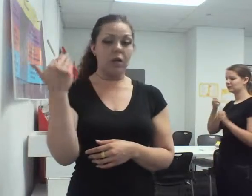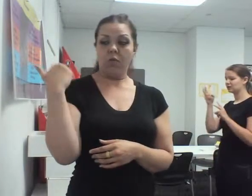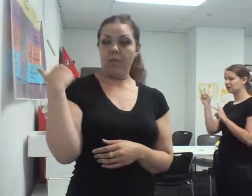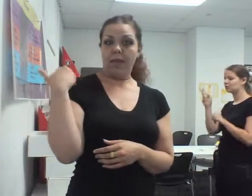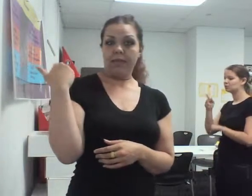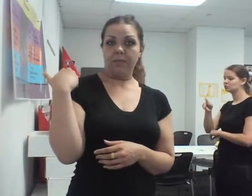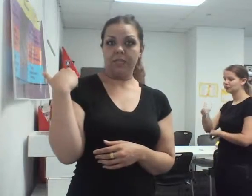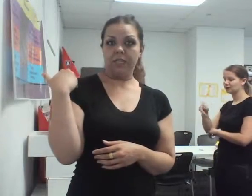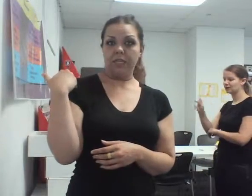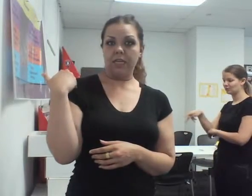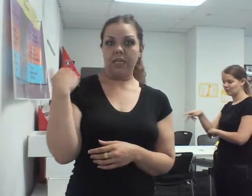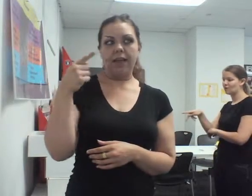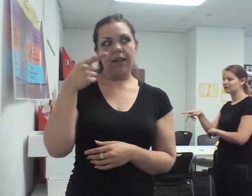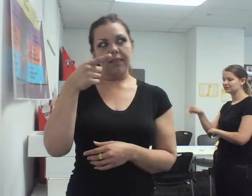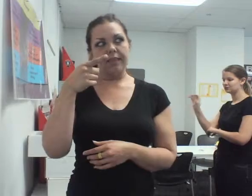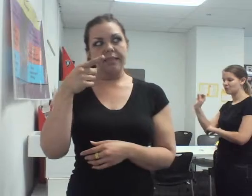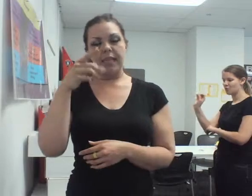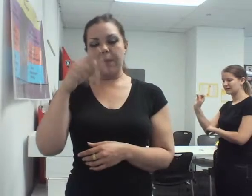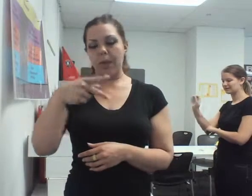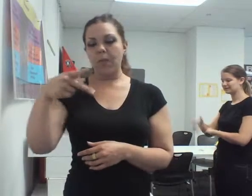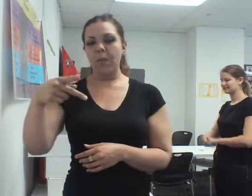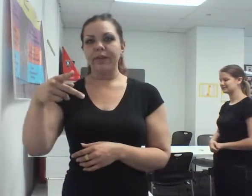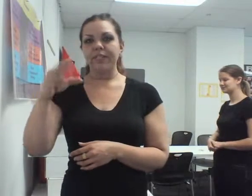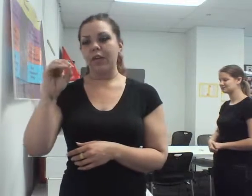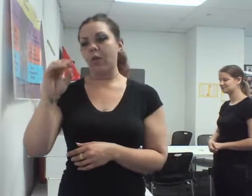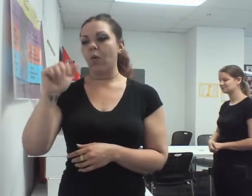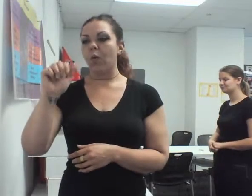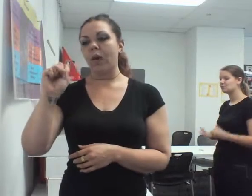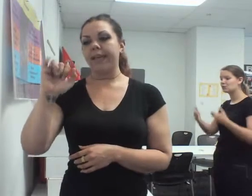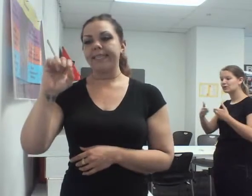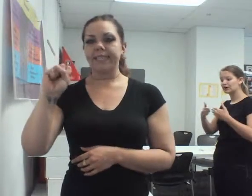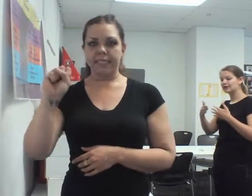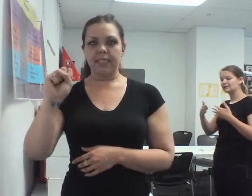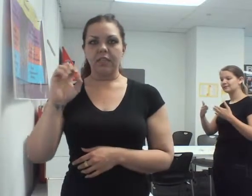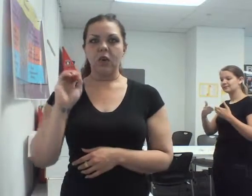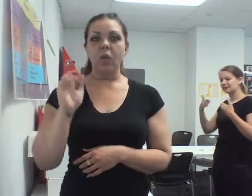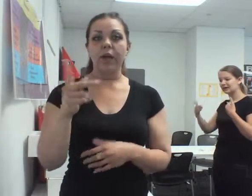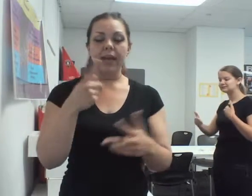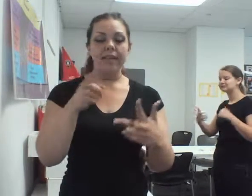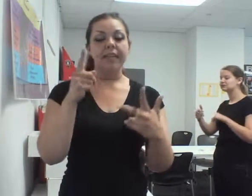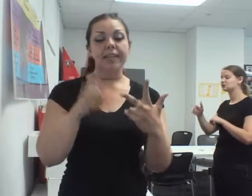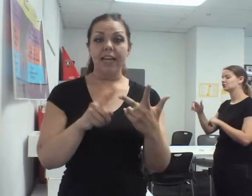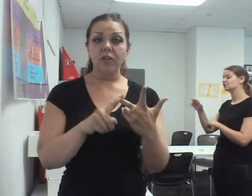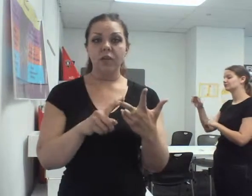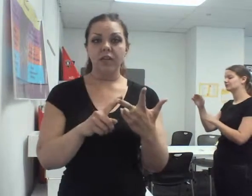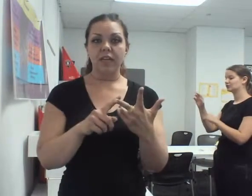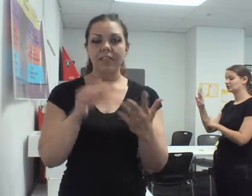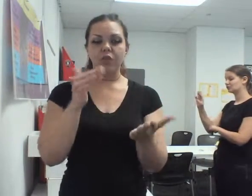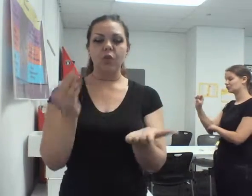you. Okay, the next one is reiteration. Again,